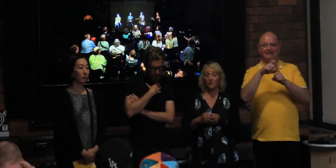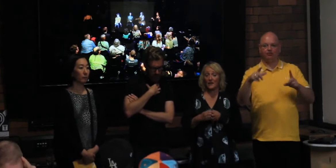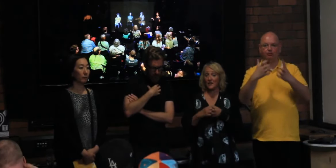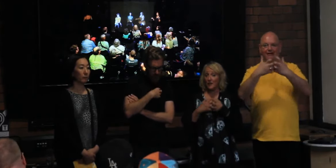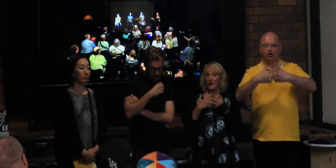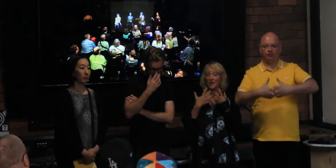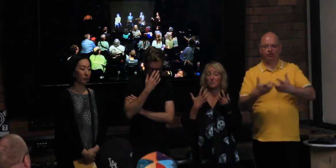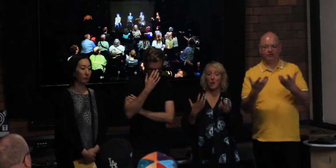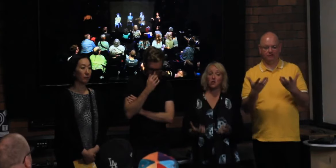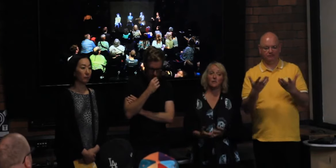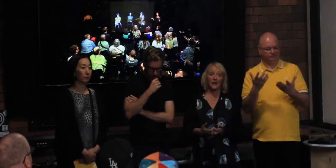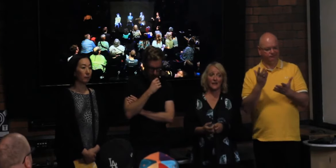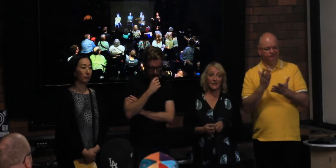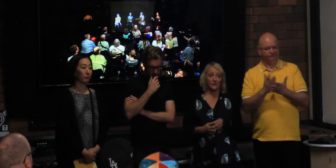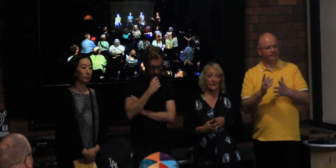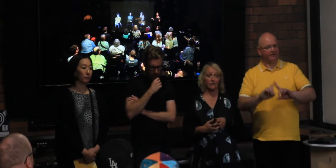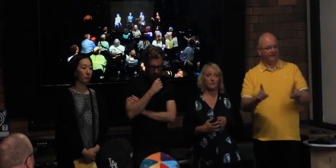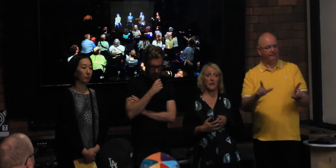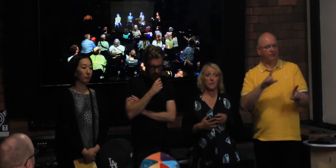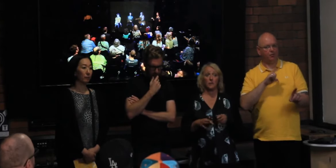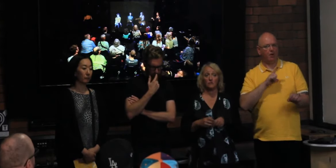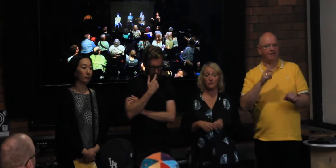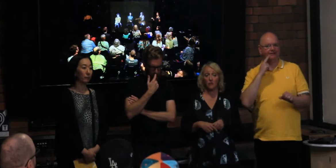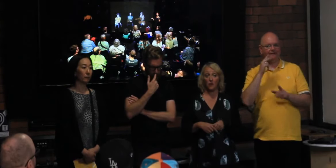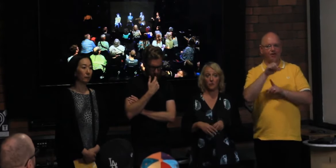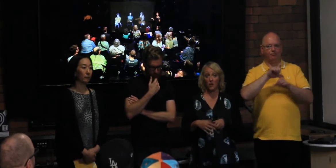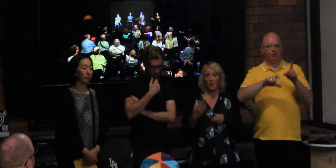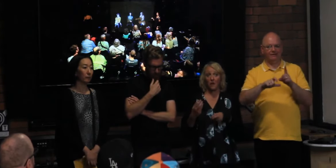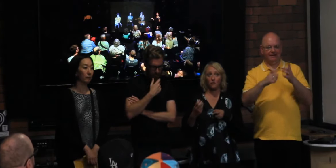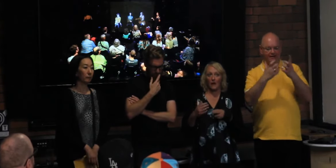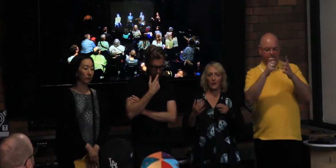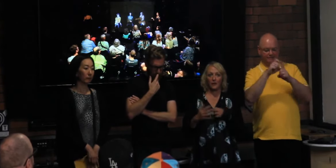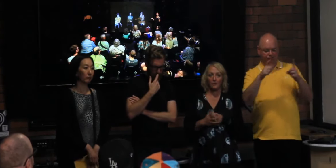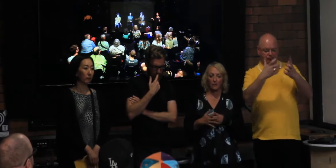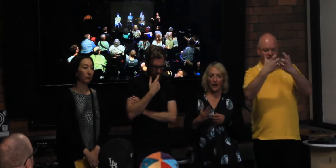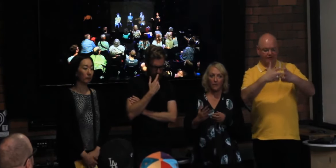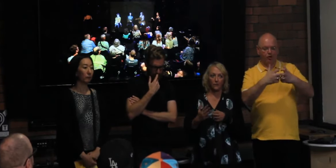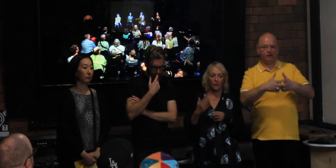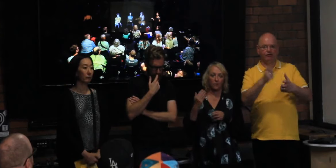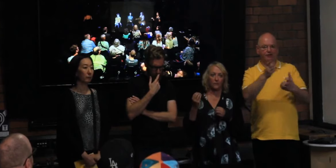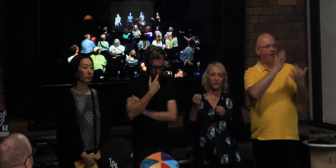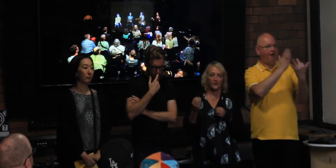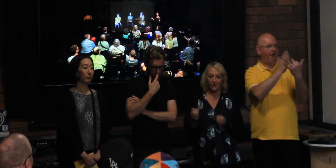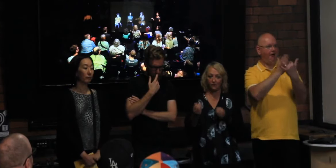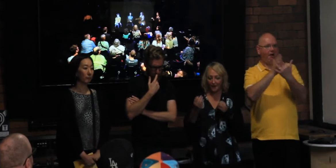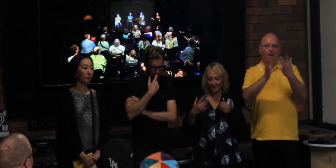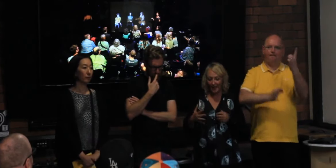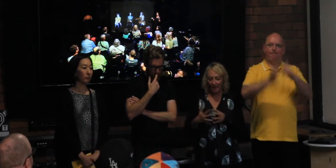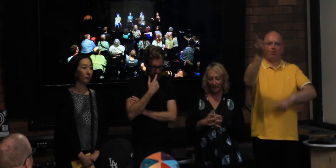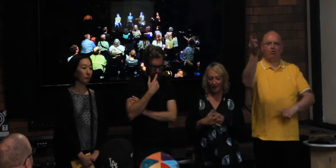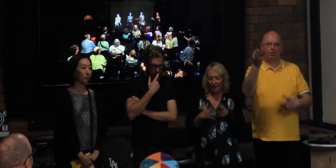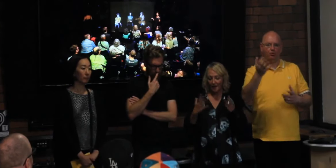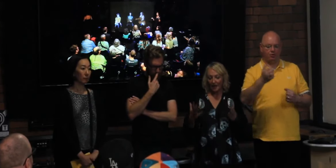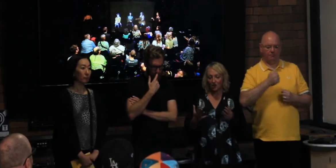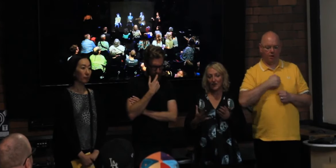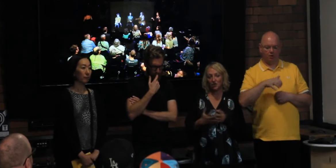Digital created an explosion of access for deaf people, for my own family, elements of deafness there,